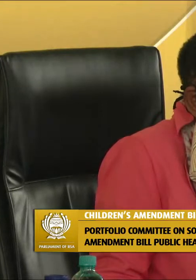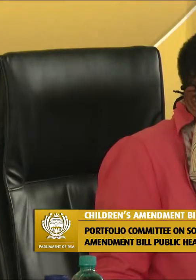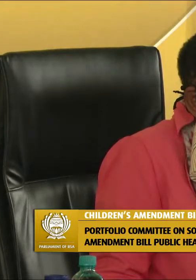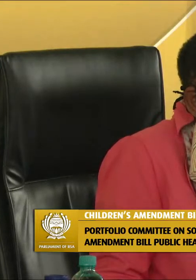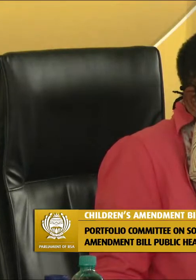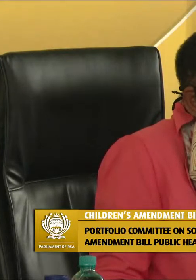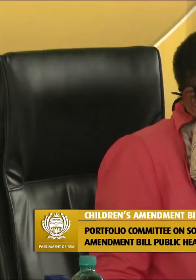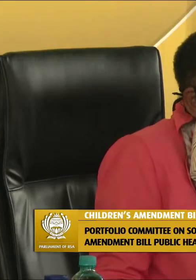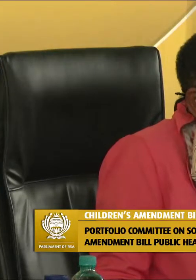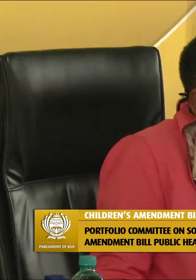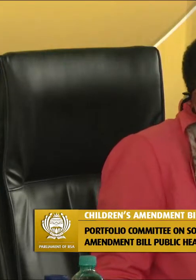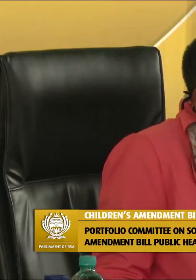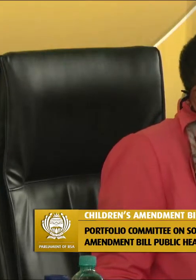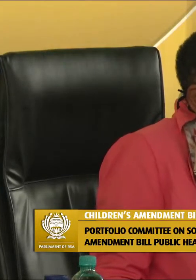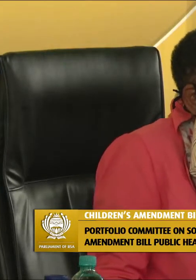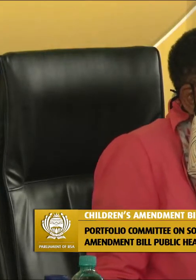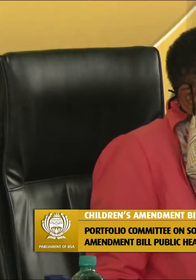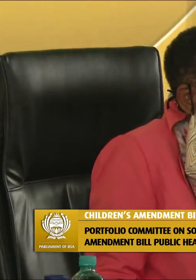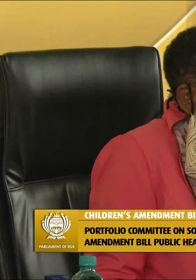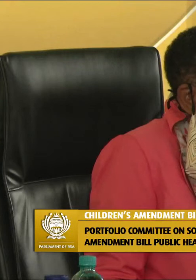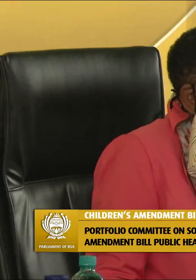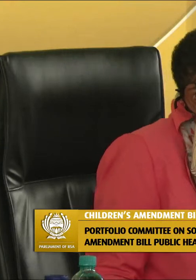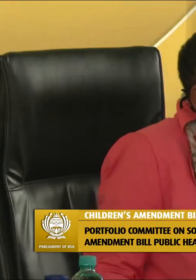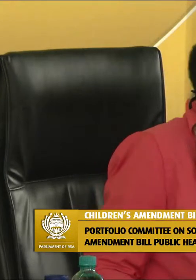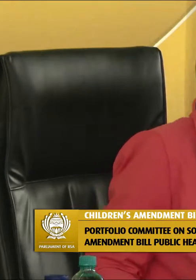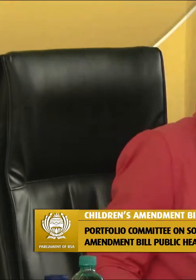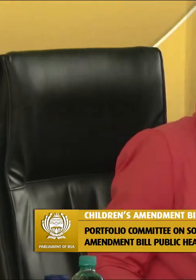women. Nani